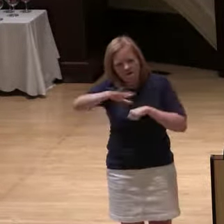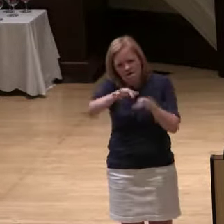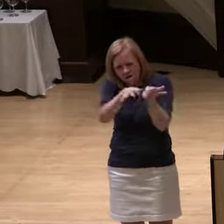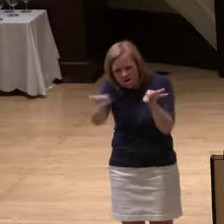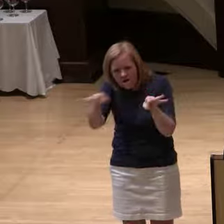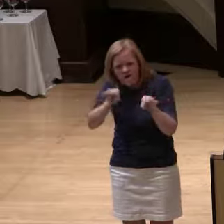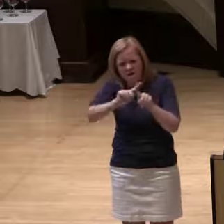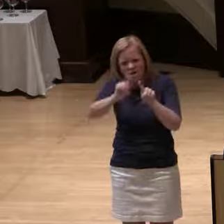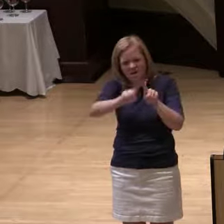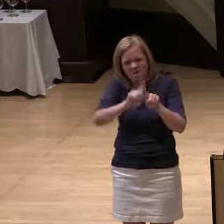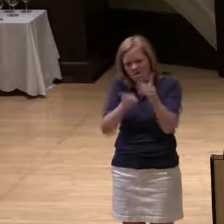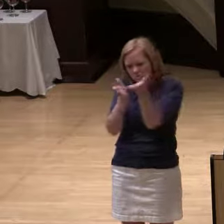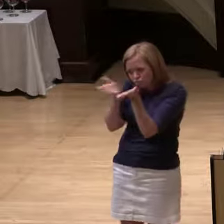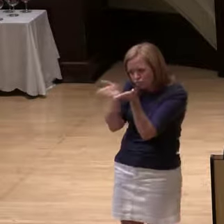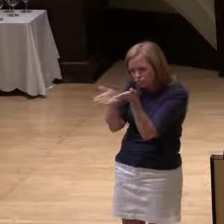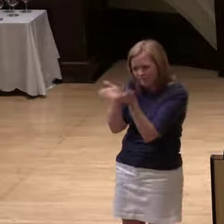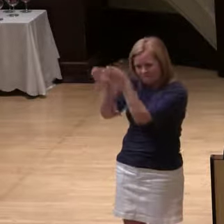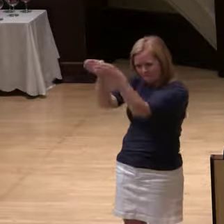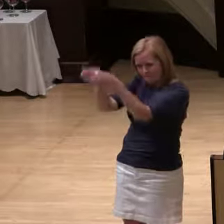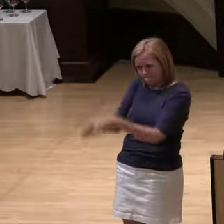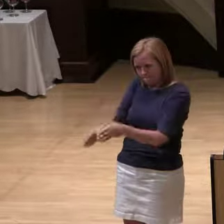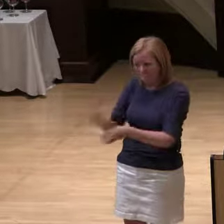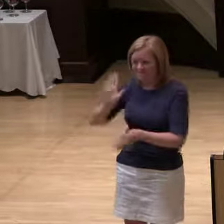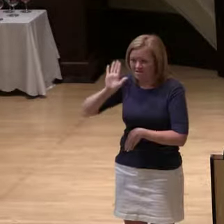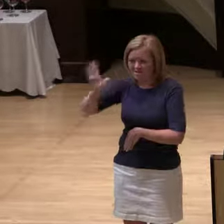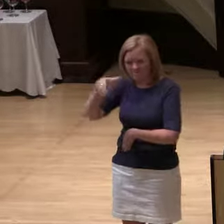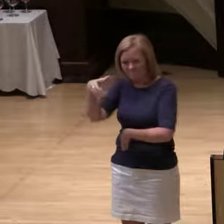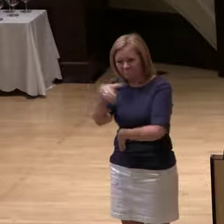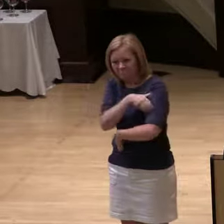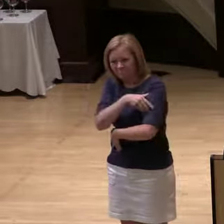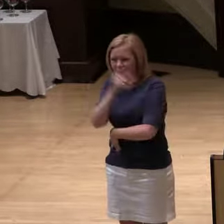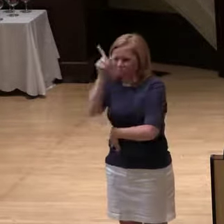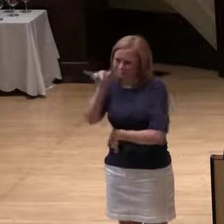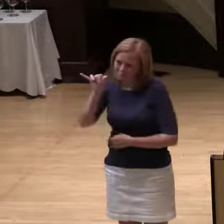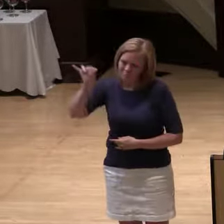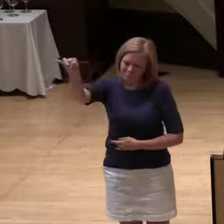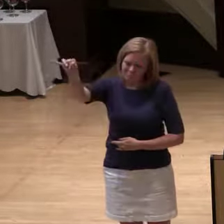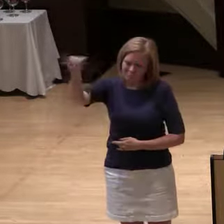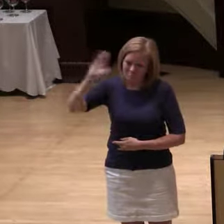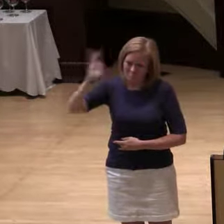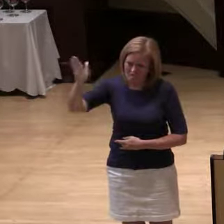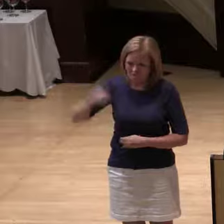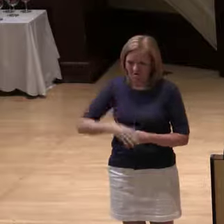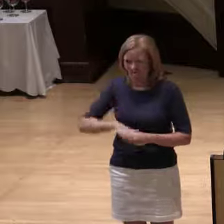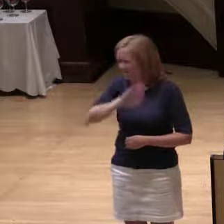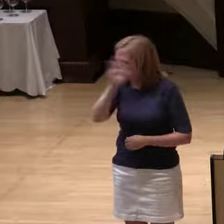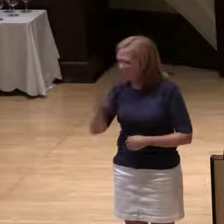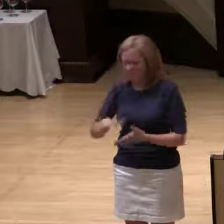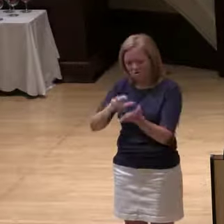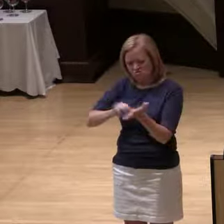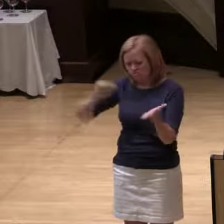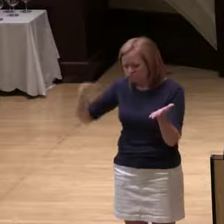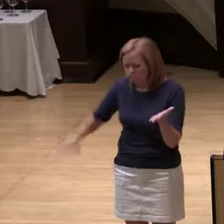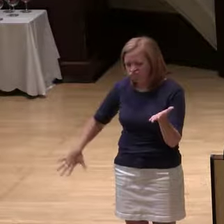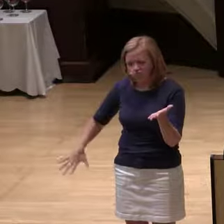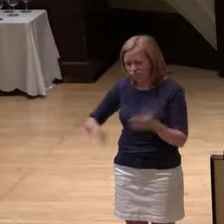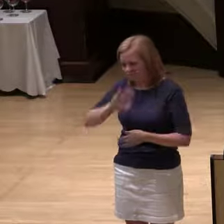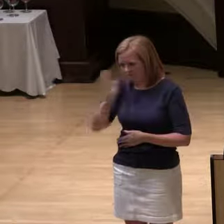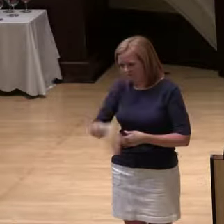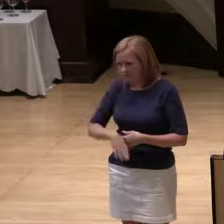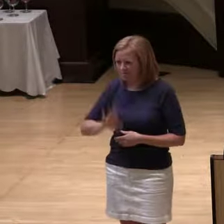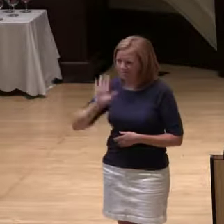him. His dominion is an everlasting dominion that shall not be taken away.